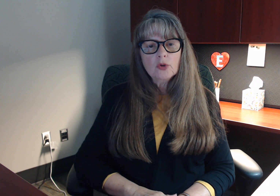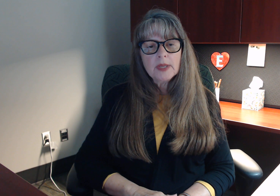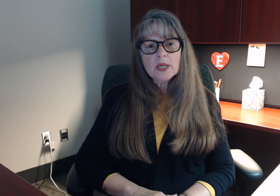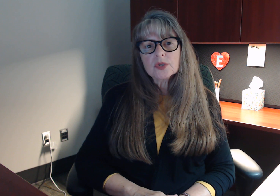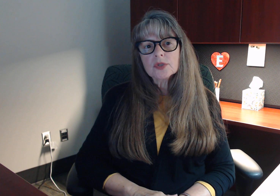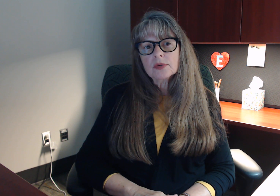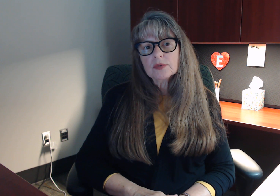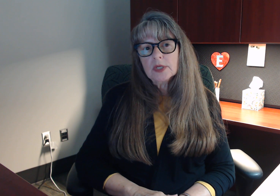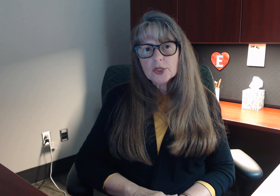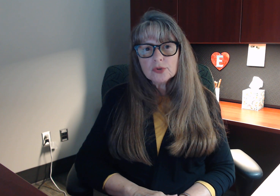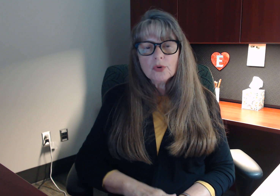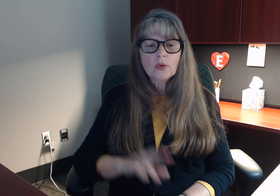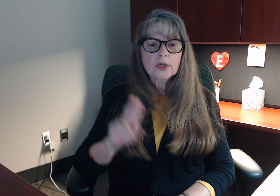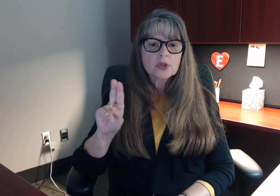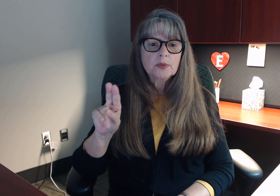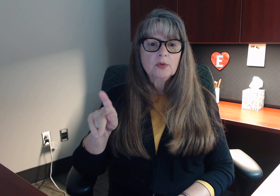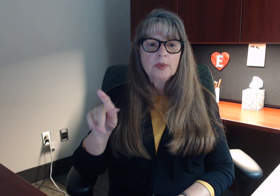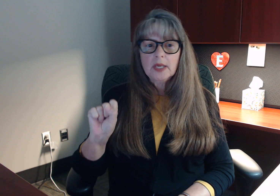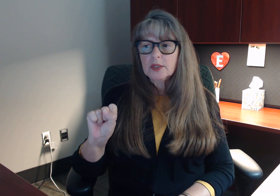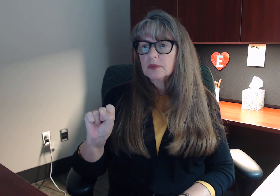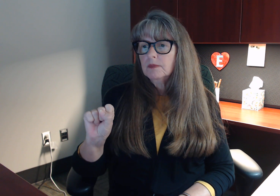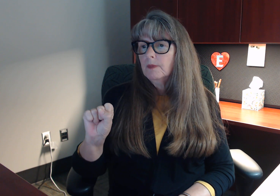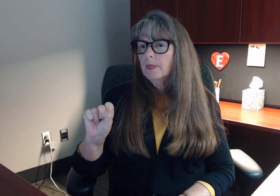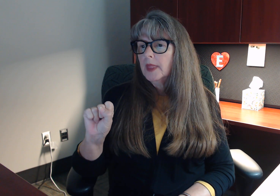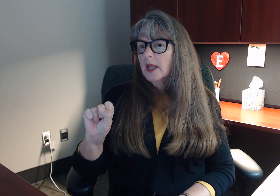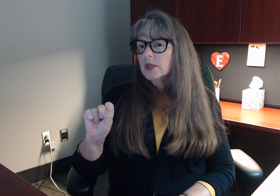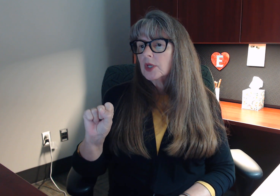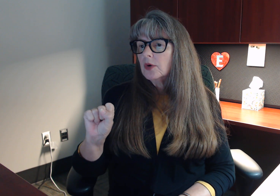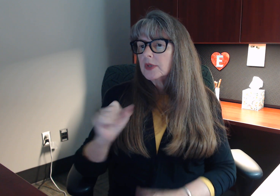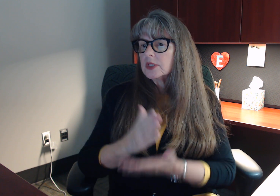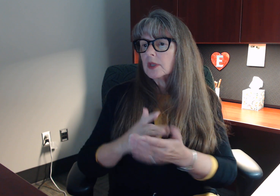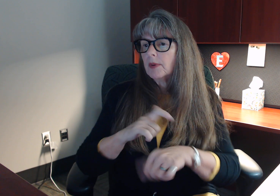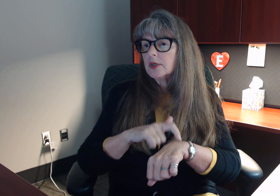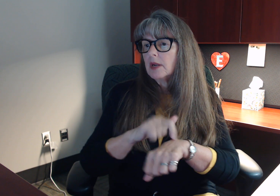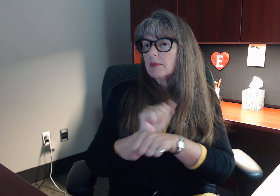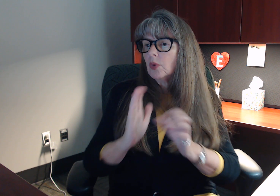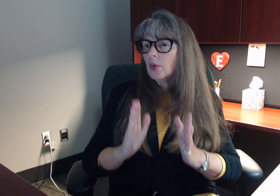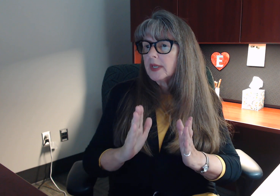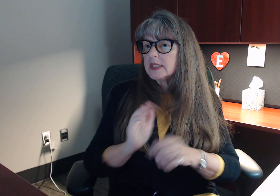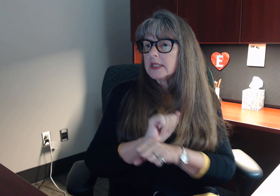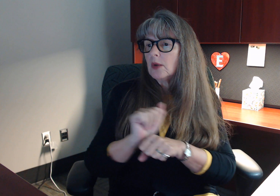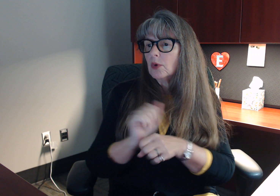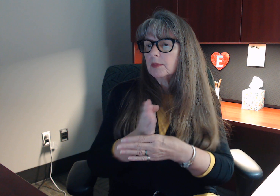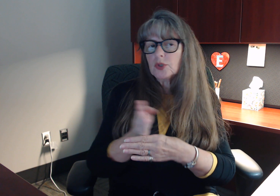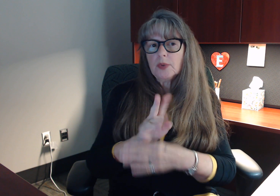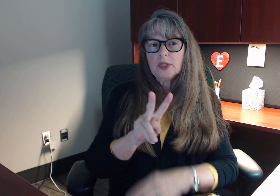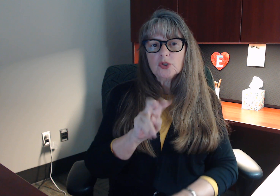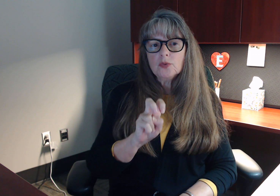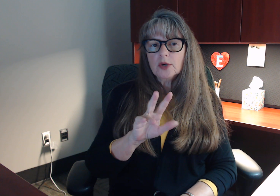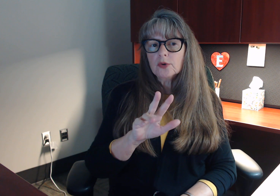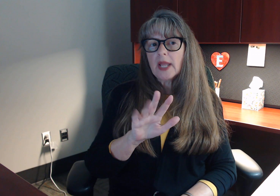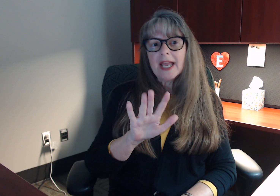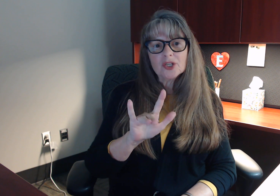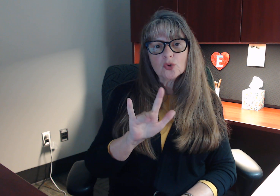UPS is an initial, or it could just be UPS. So it says the part-time employees, they work between